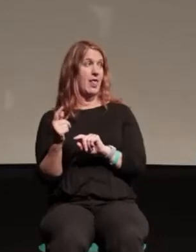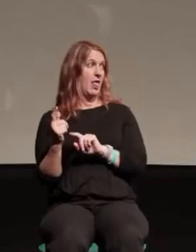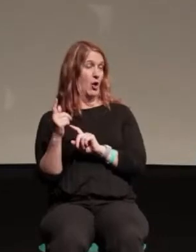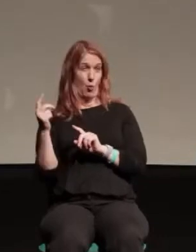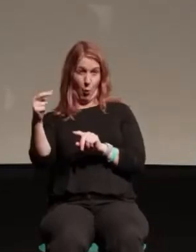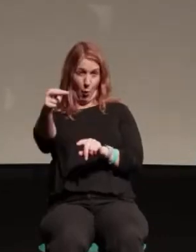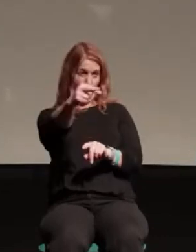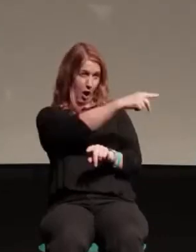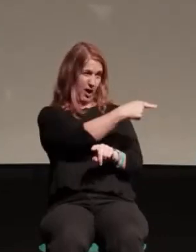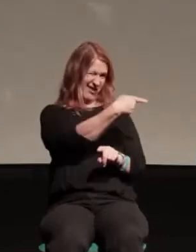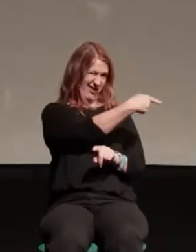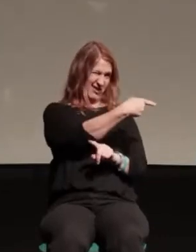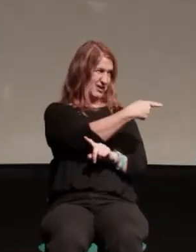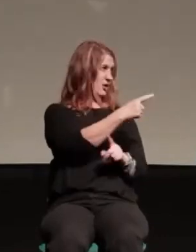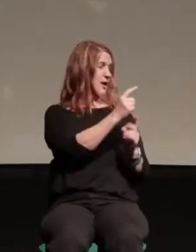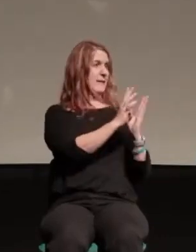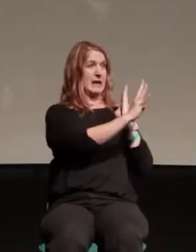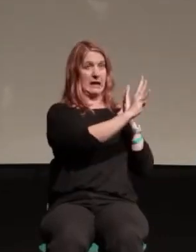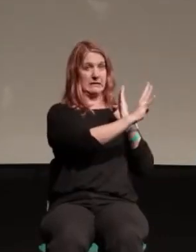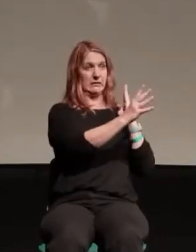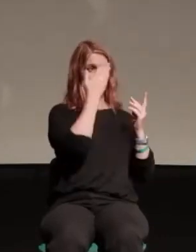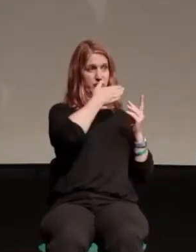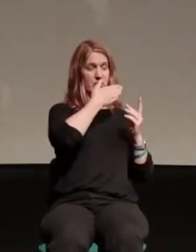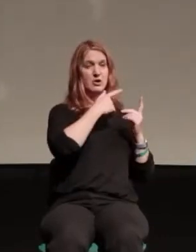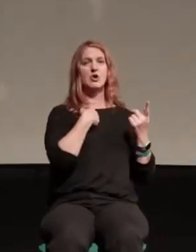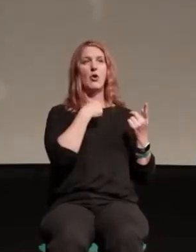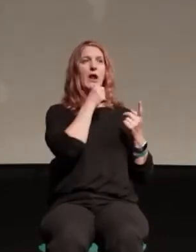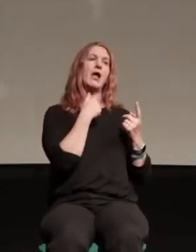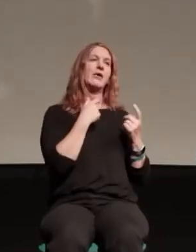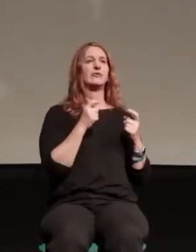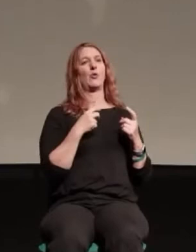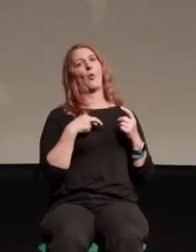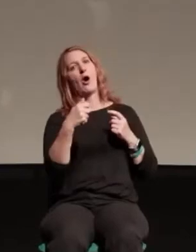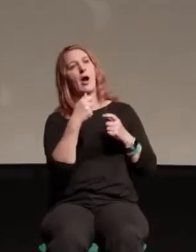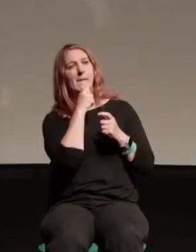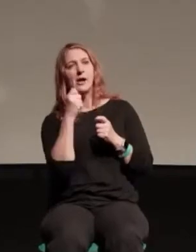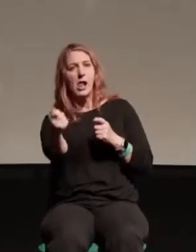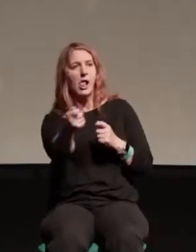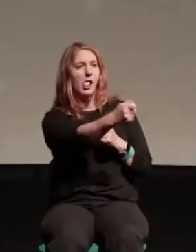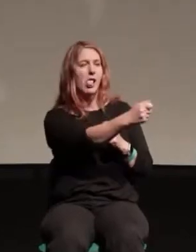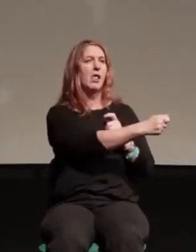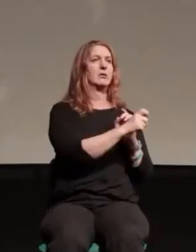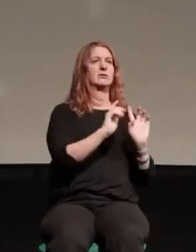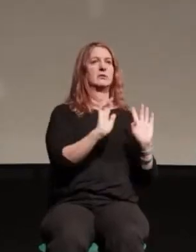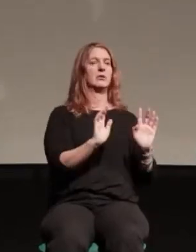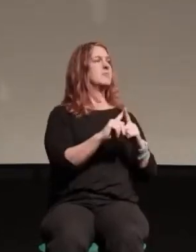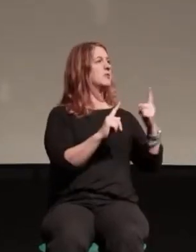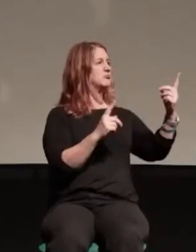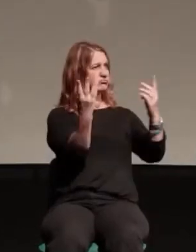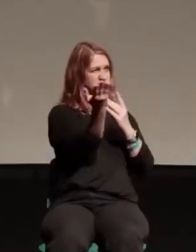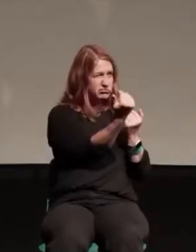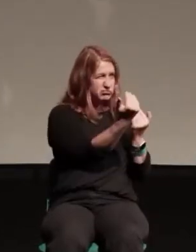room in the aisle. If you could line up at the front, so we don't have to run the microphone so far to where you are